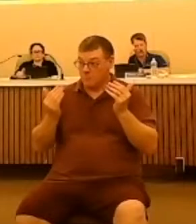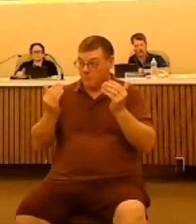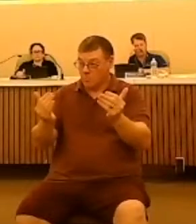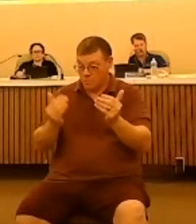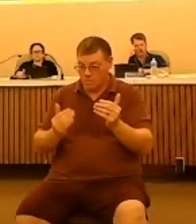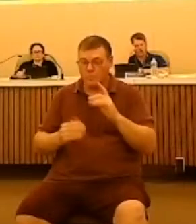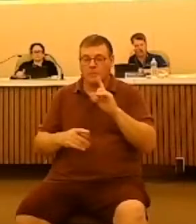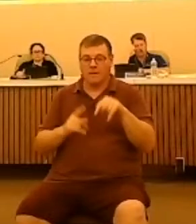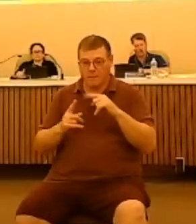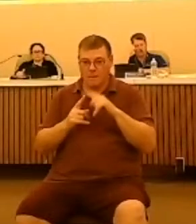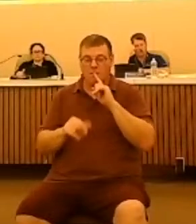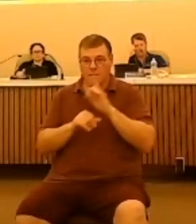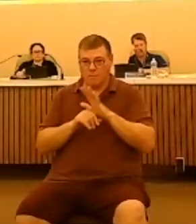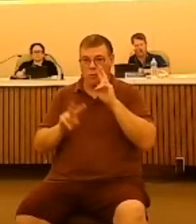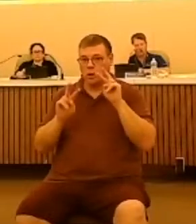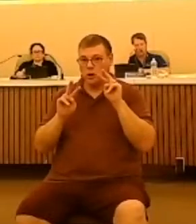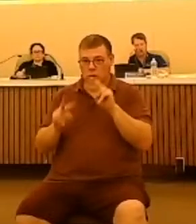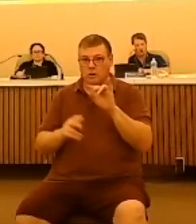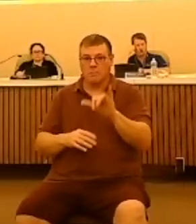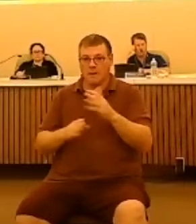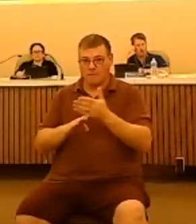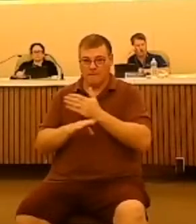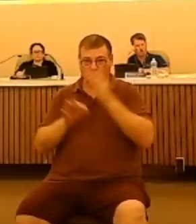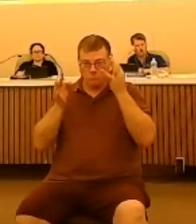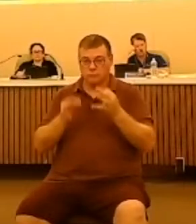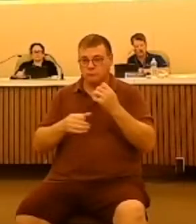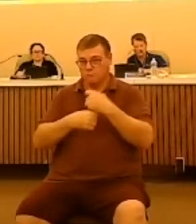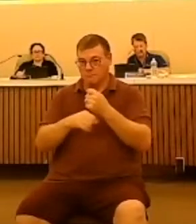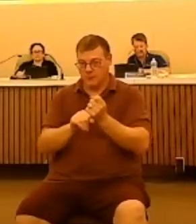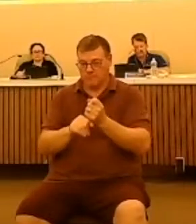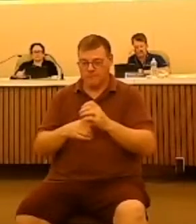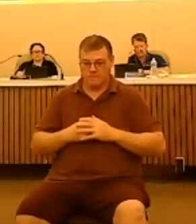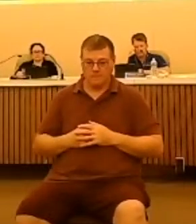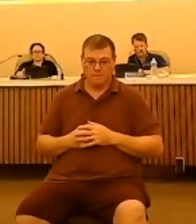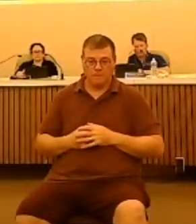would absolutely take a look at that before that decision was made.